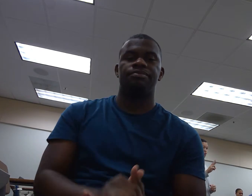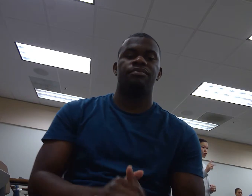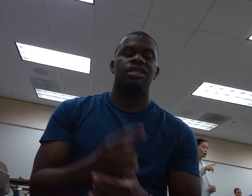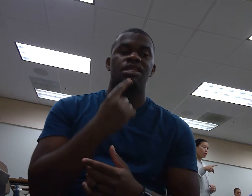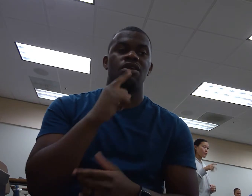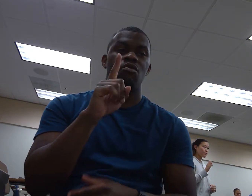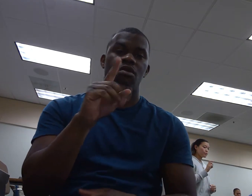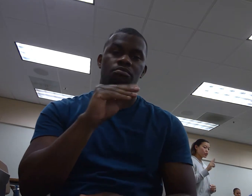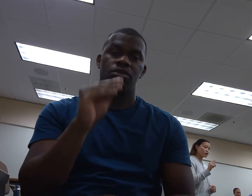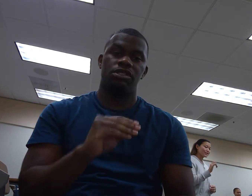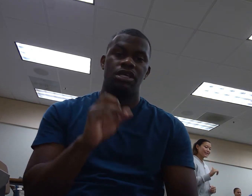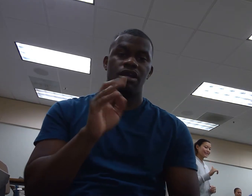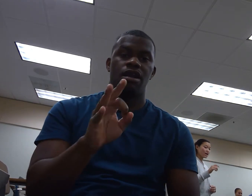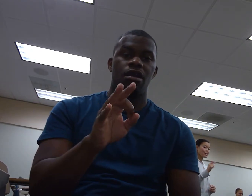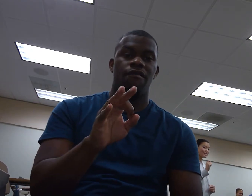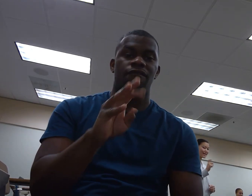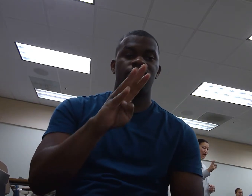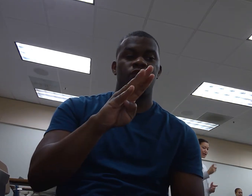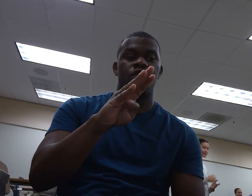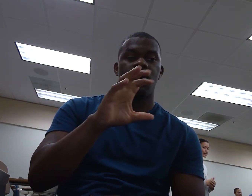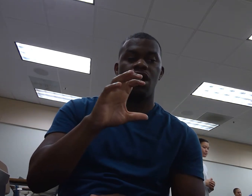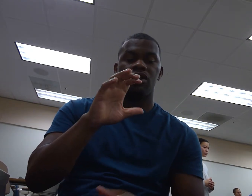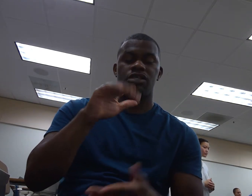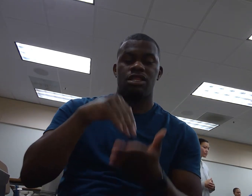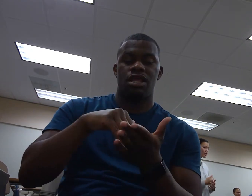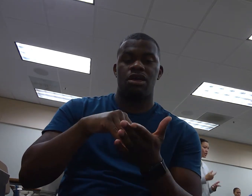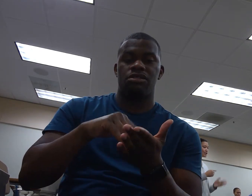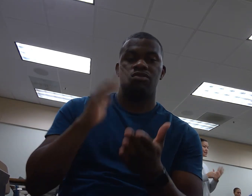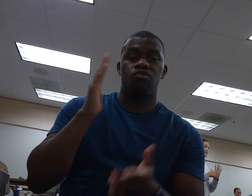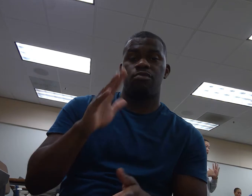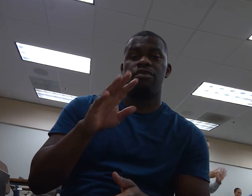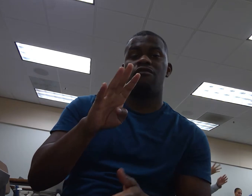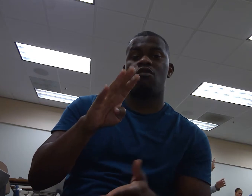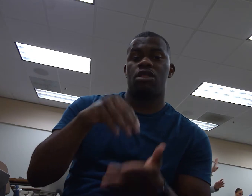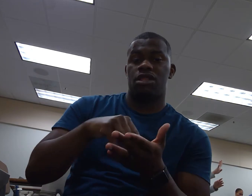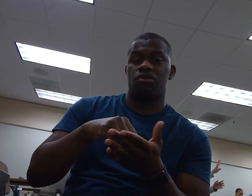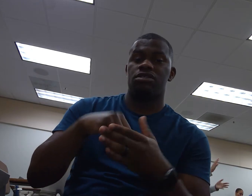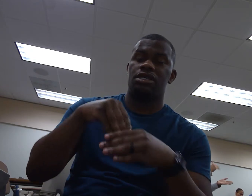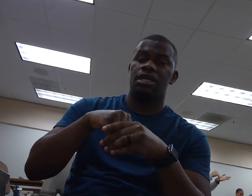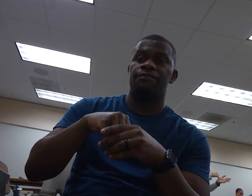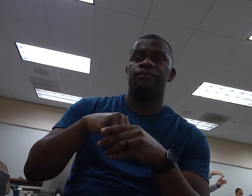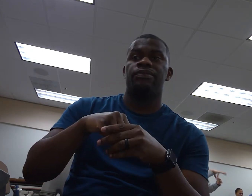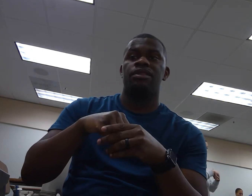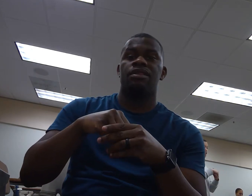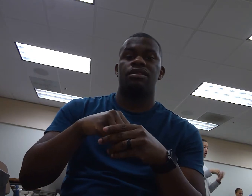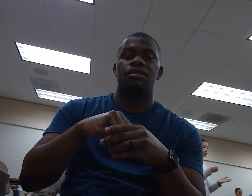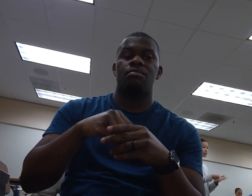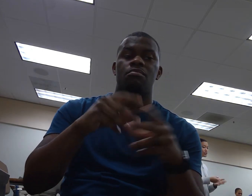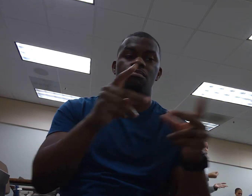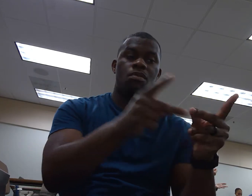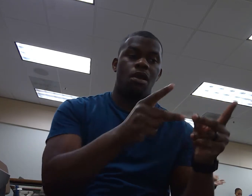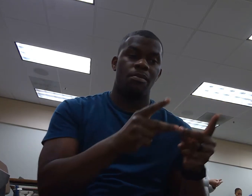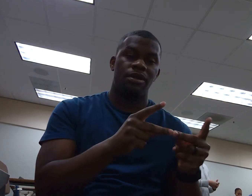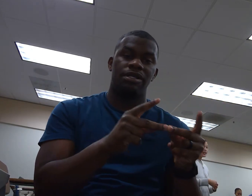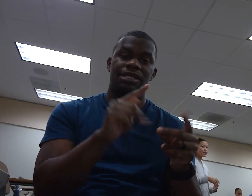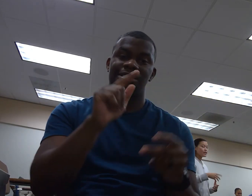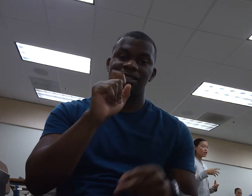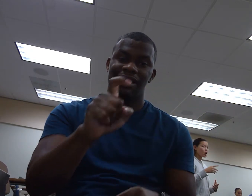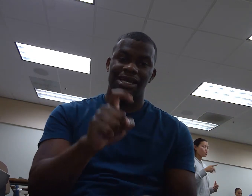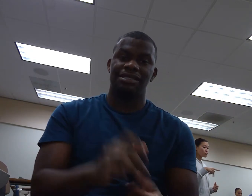be 4,000 in property tax. Property tax. And you of course have to upkeep the house. Maybe